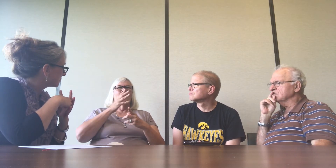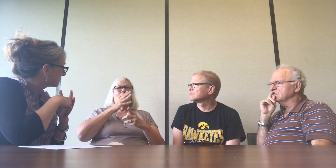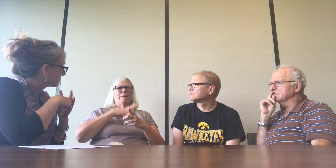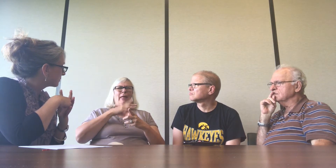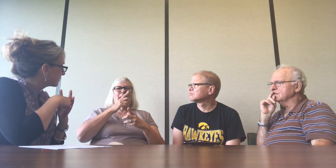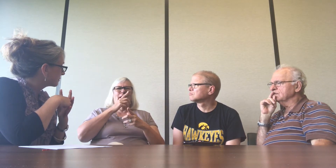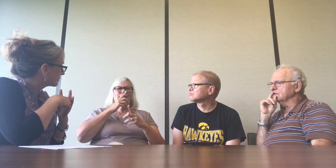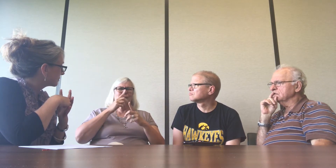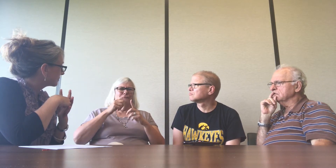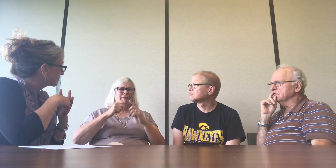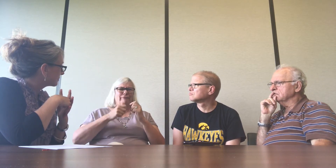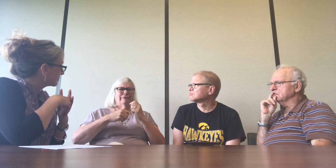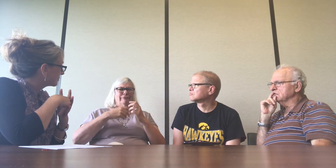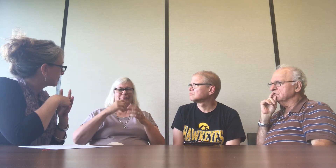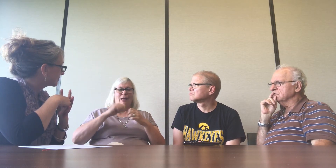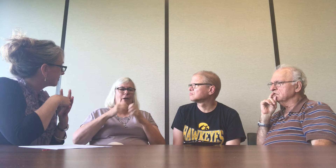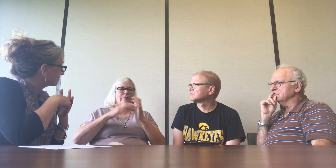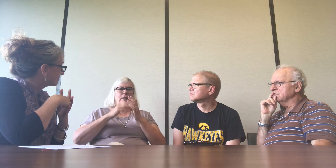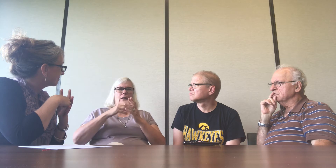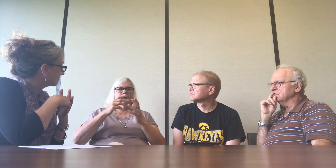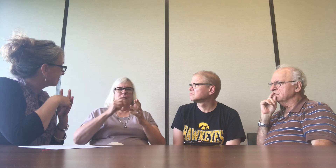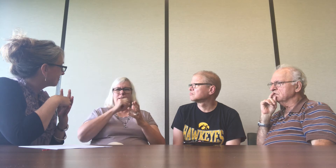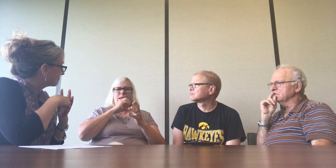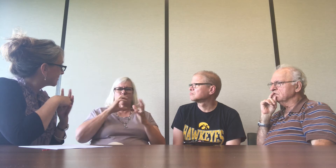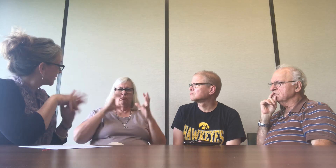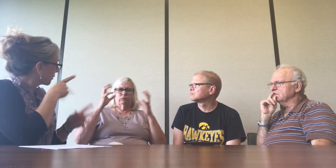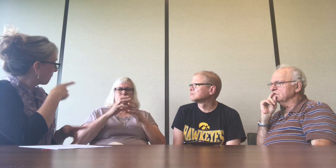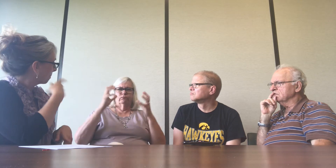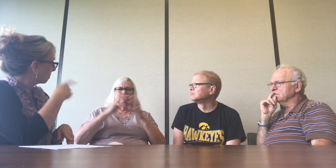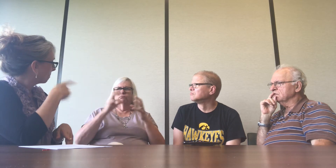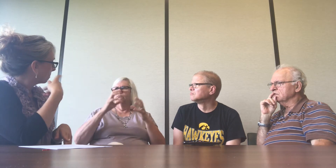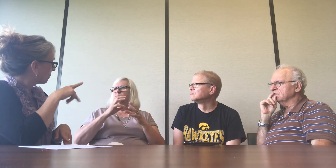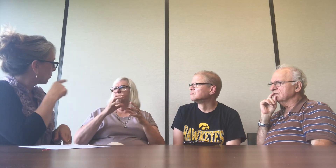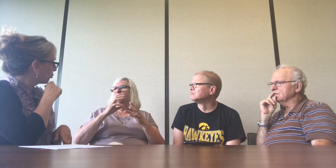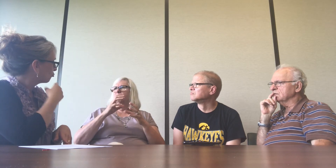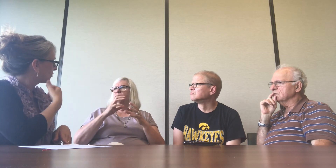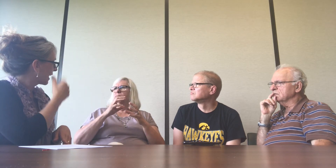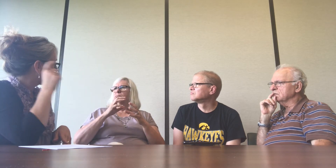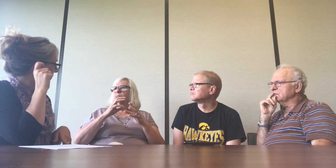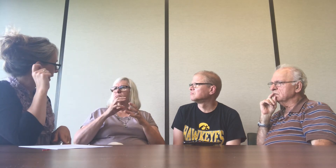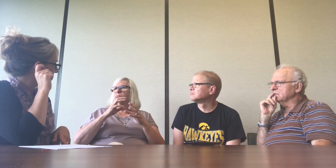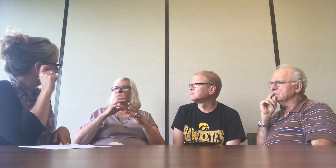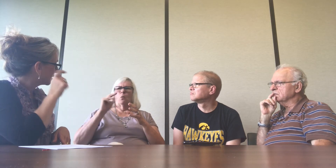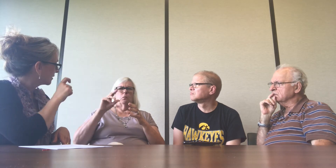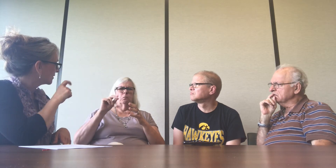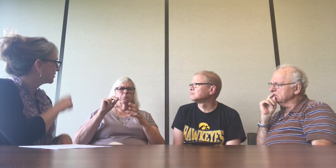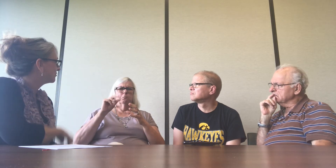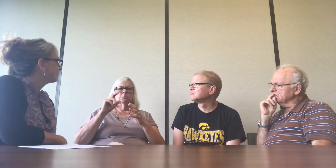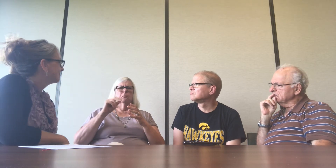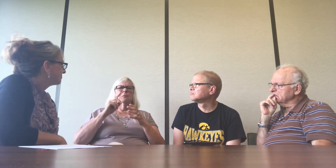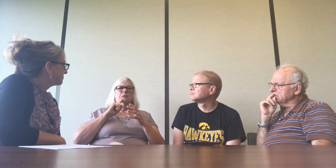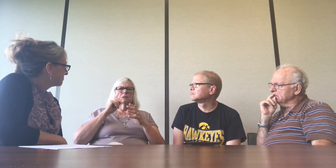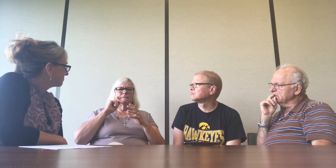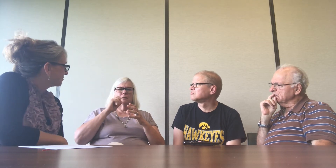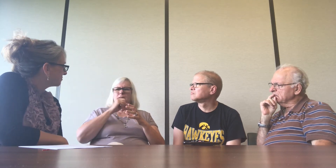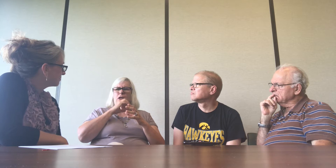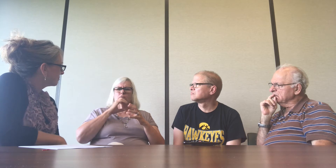together. They also have a deaf women's luncheon that gets together. Jennifer, is that like the purple or red hat